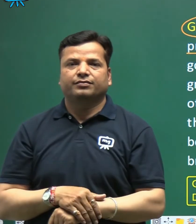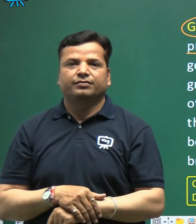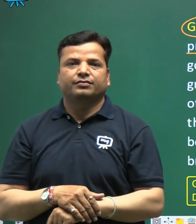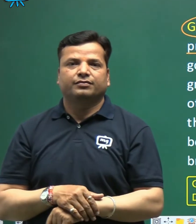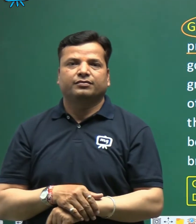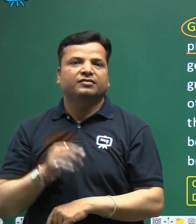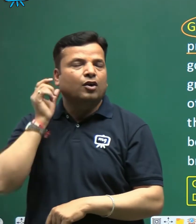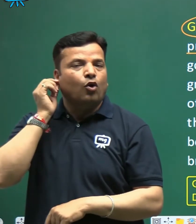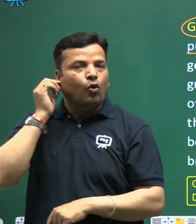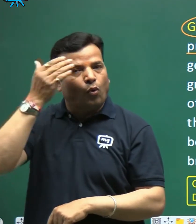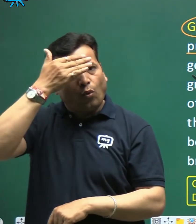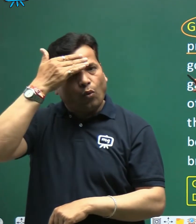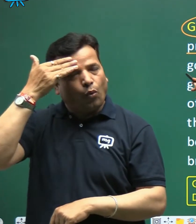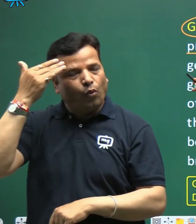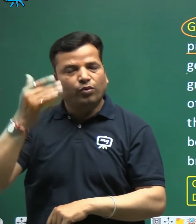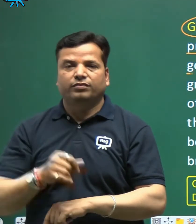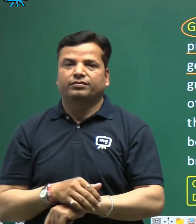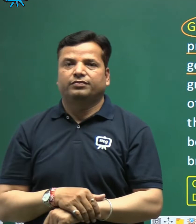of gold